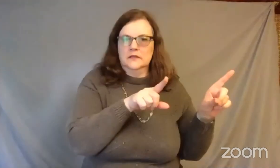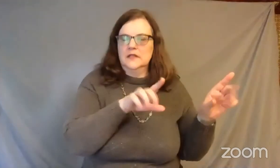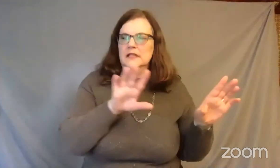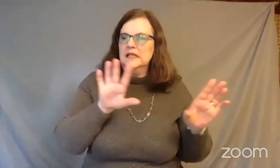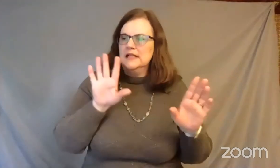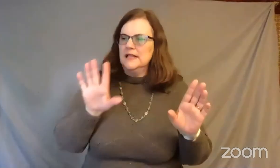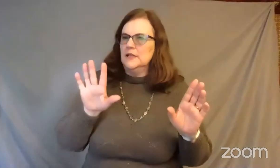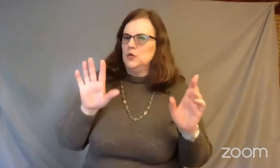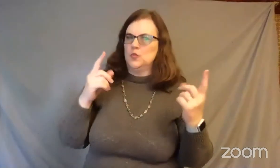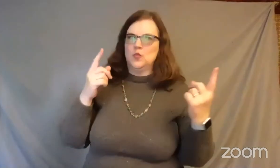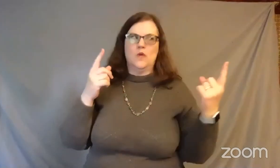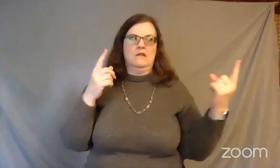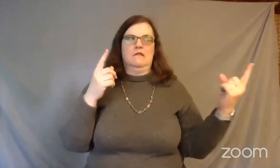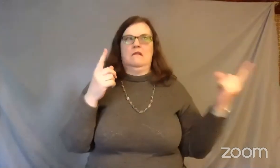bilinguals generally